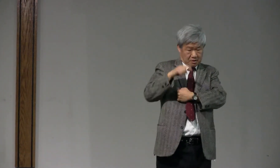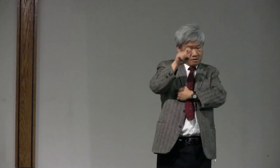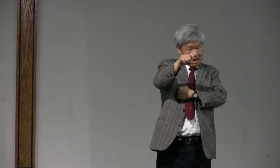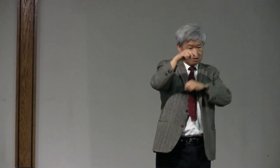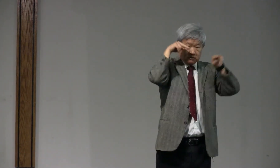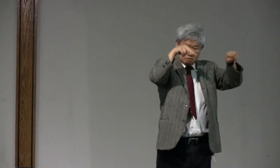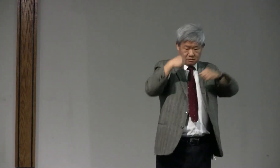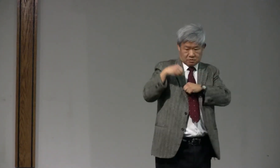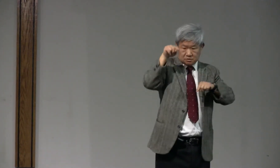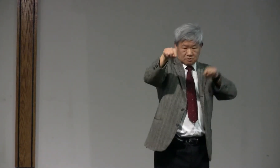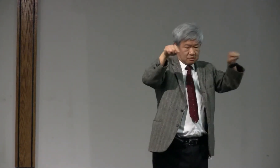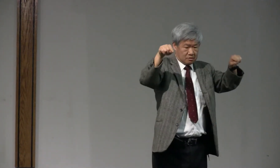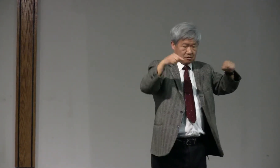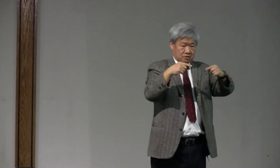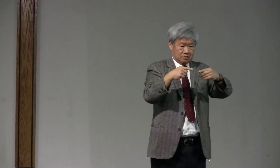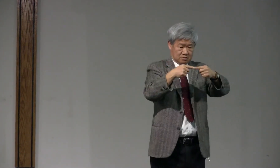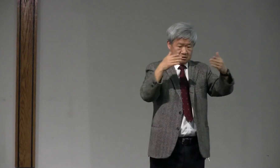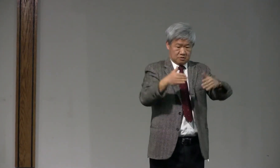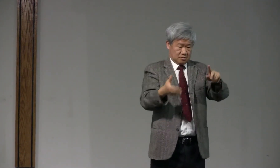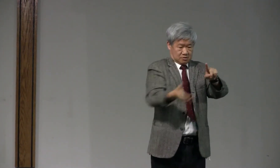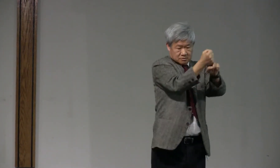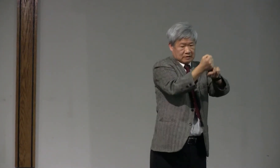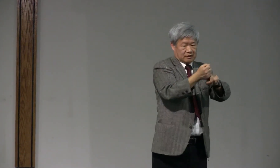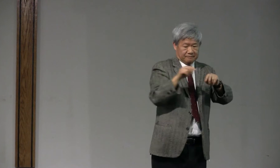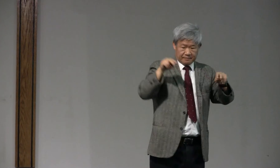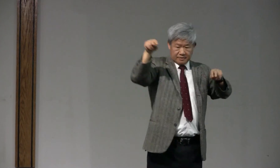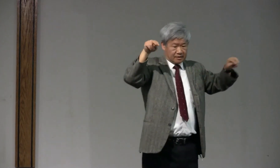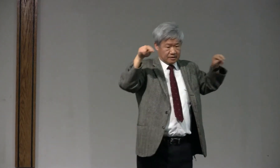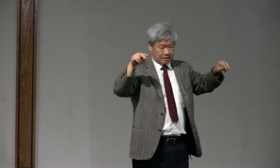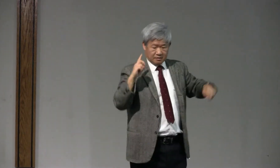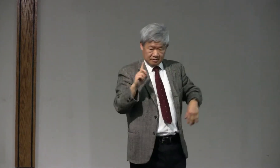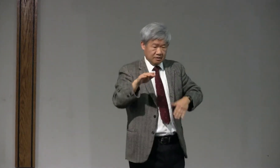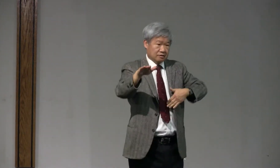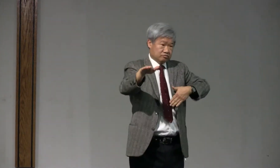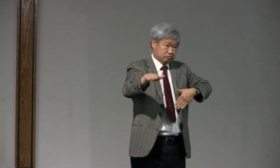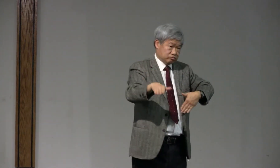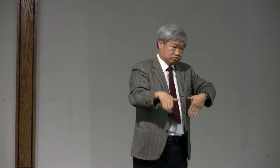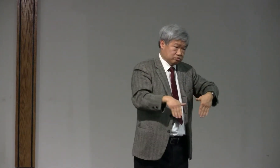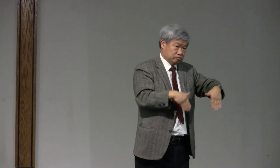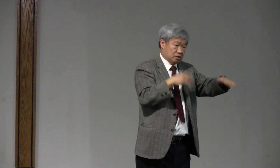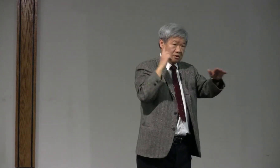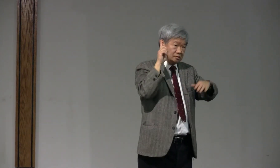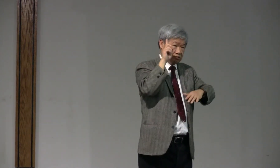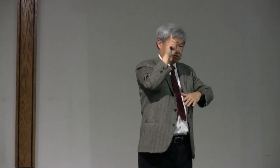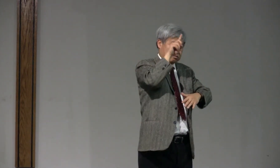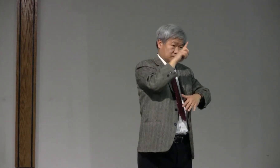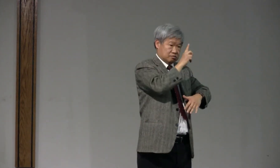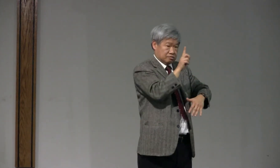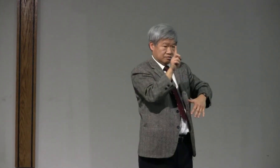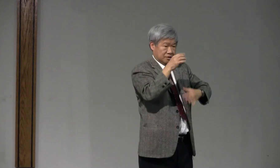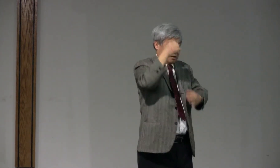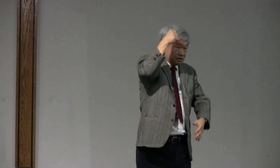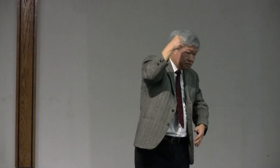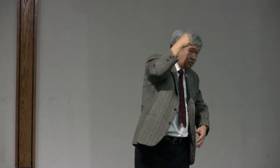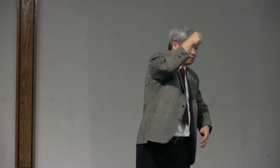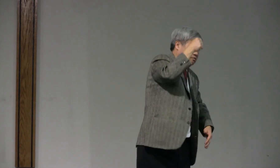was going out alone. The army had to guard him and keep him safe from his enemies, but he went